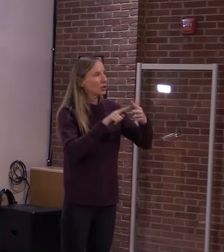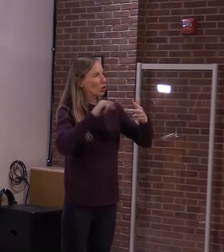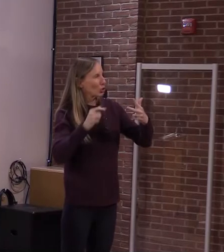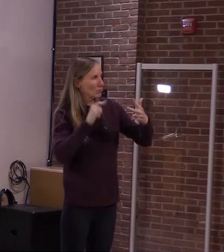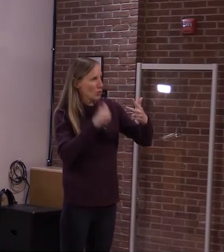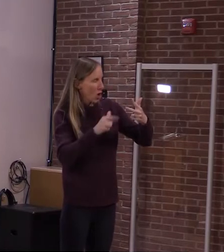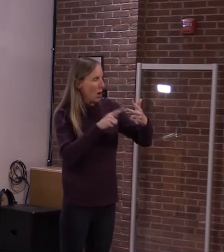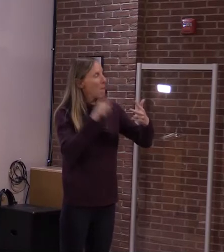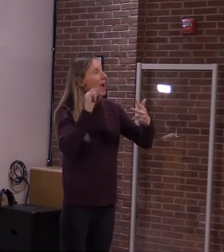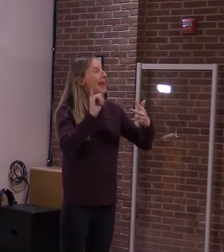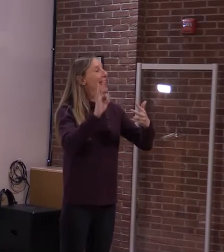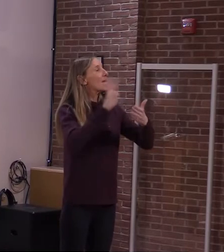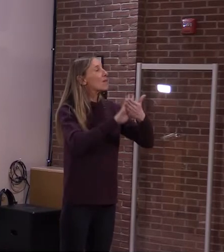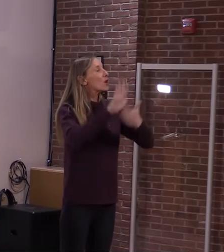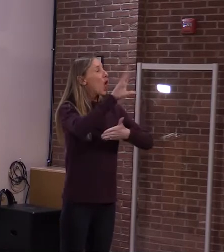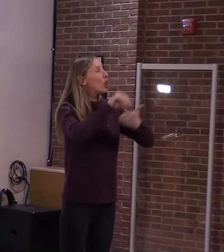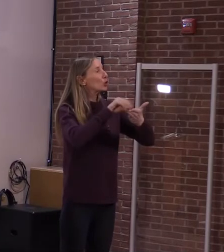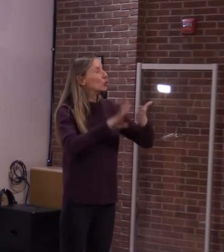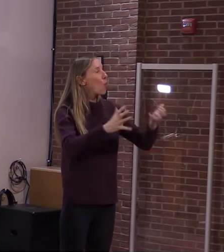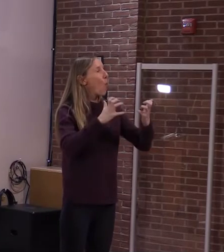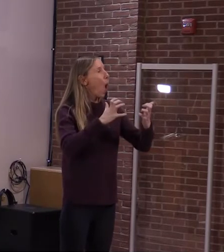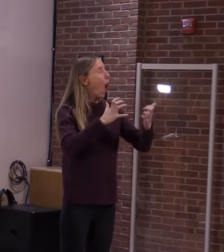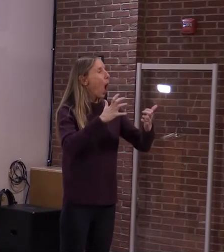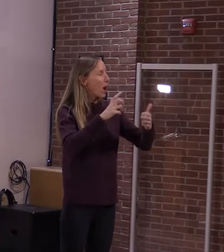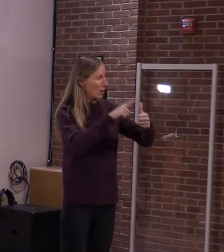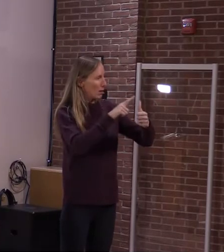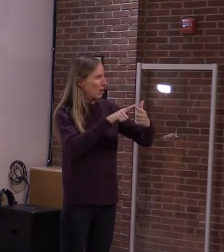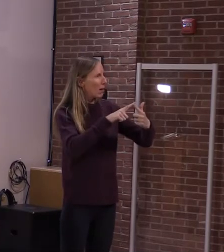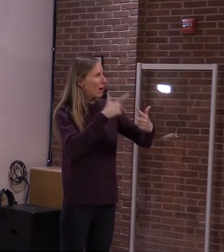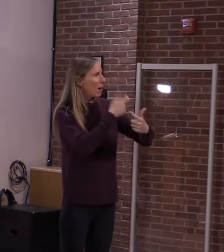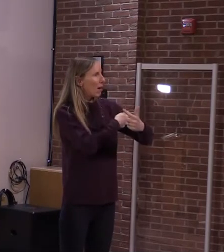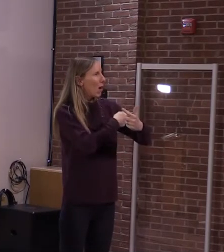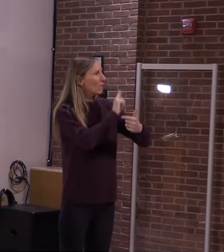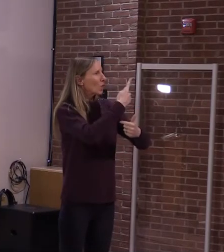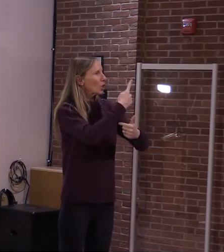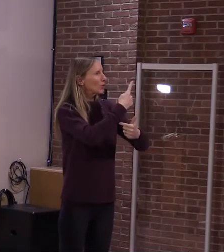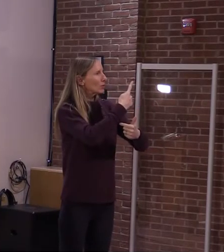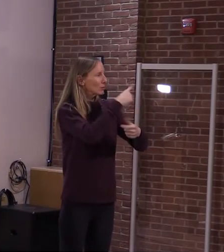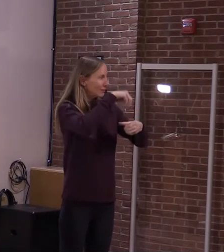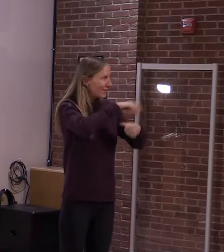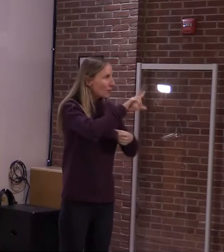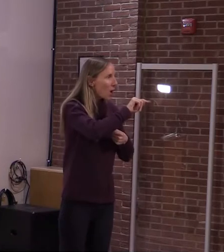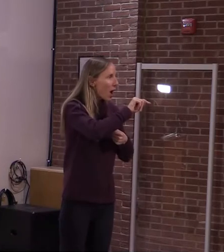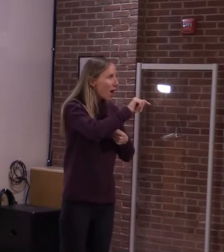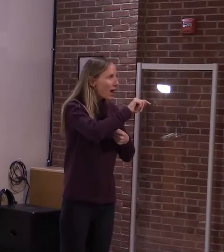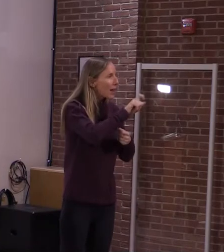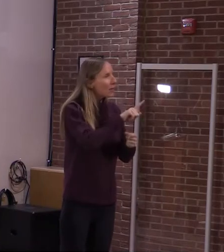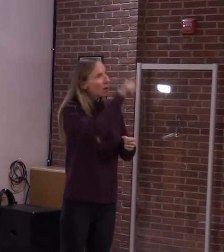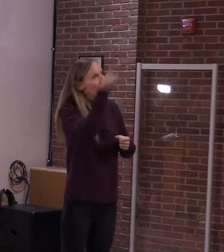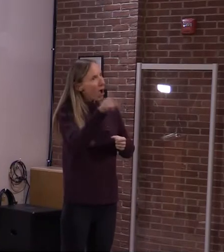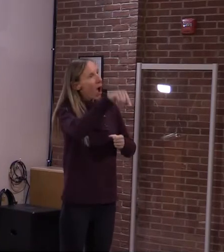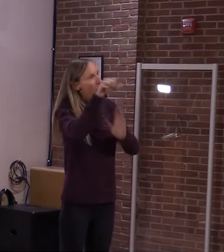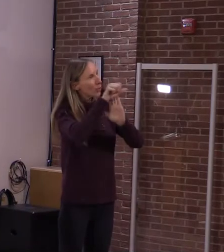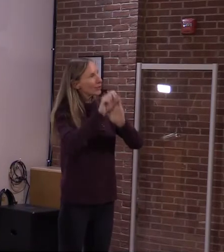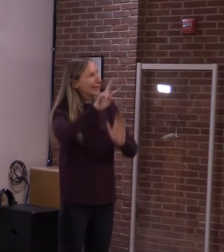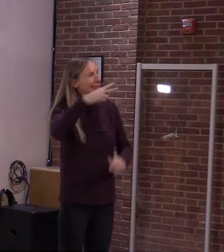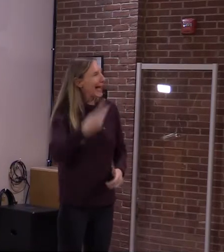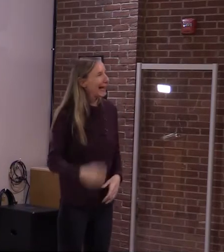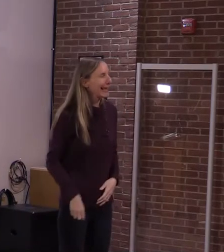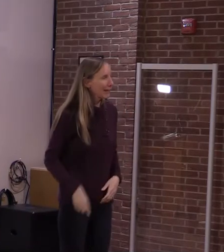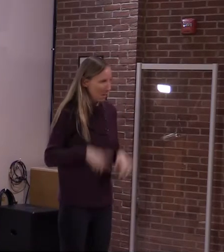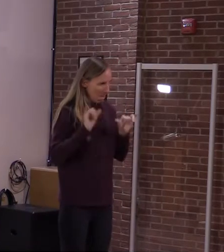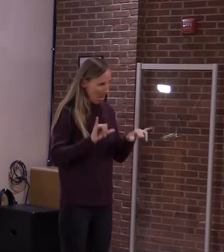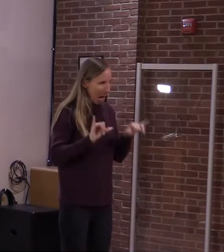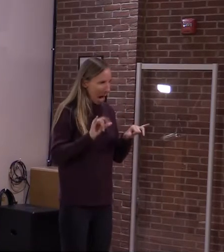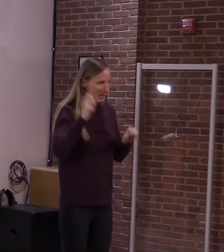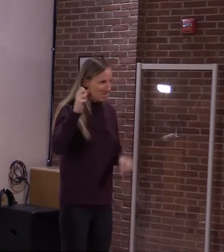were interested in having their first dose, let's say, they could get their second dose back in their home state. It's not something magical. It's not